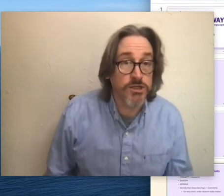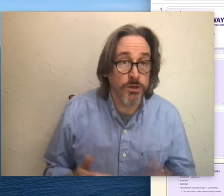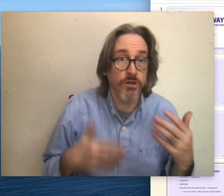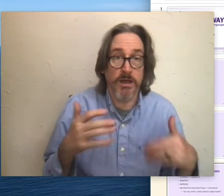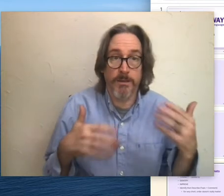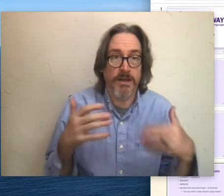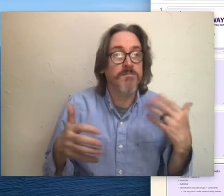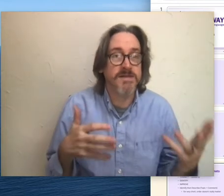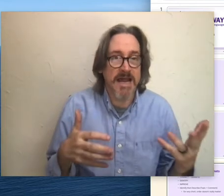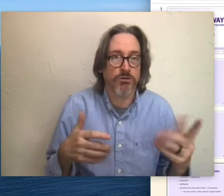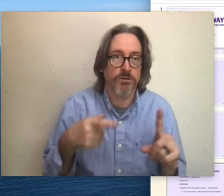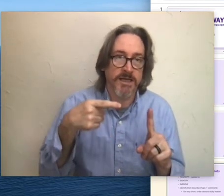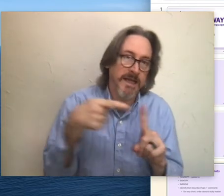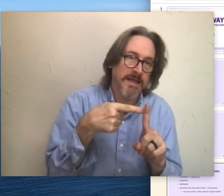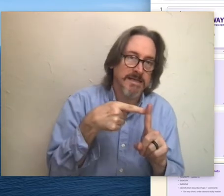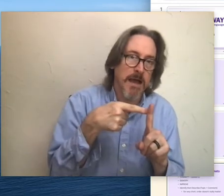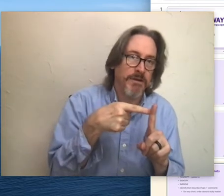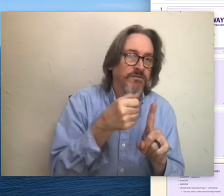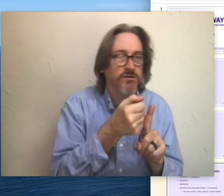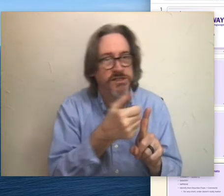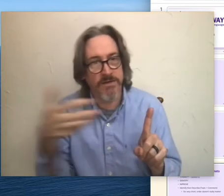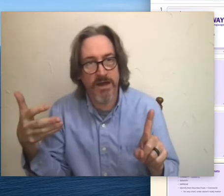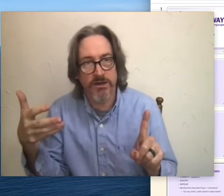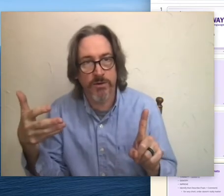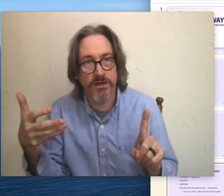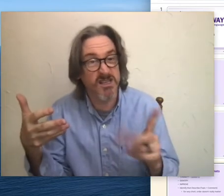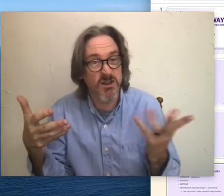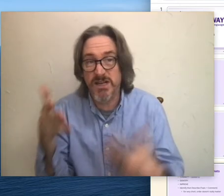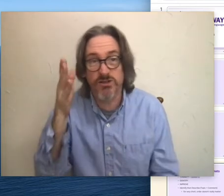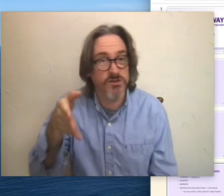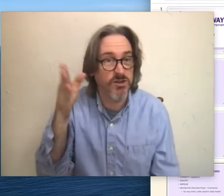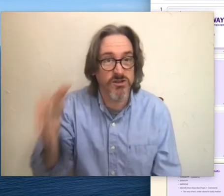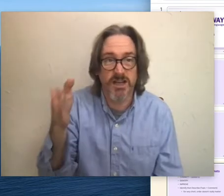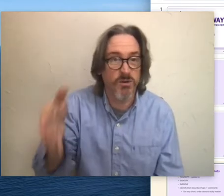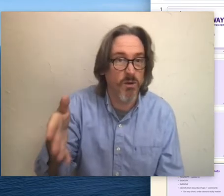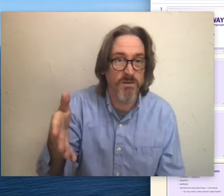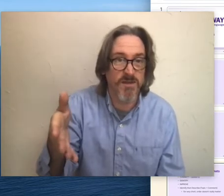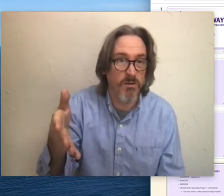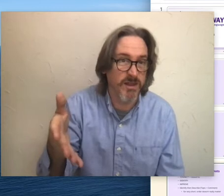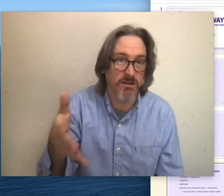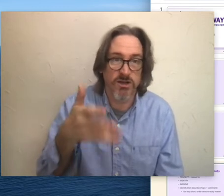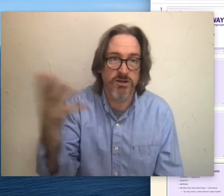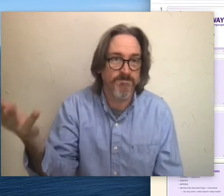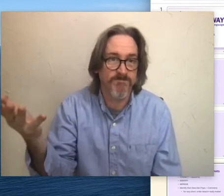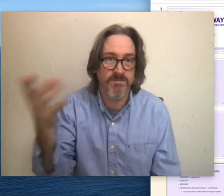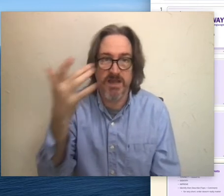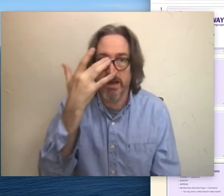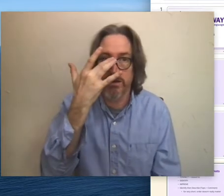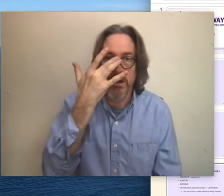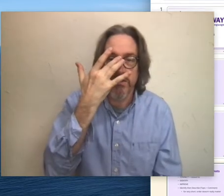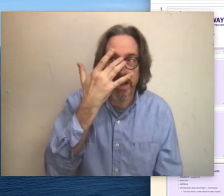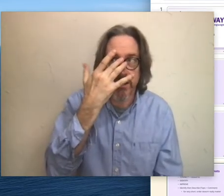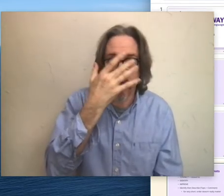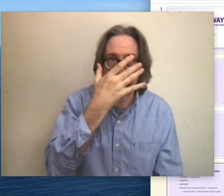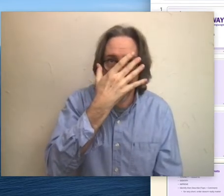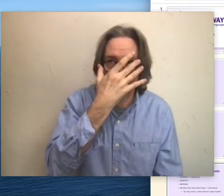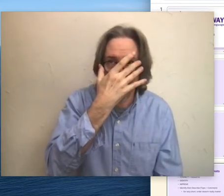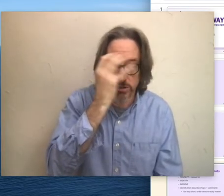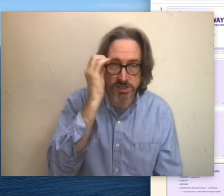Just so that it becomes natural to hit that topic first and then do it. Because otherwise you'll stick with what we've got with English. And